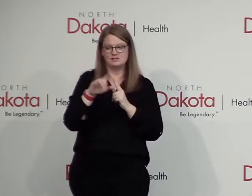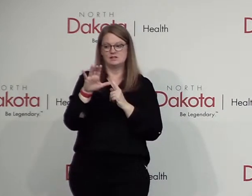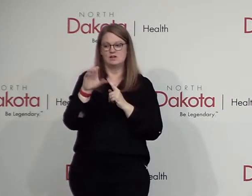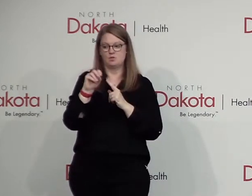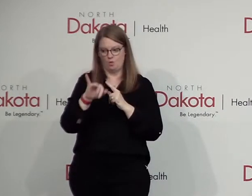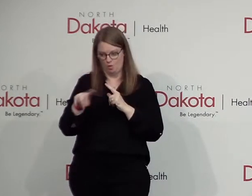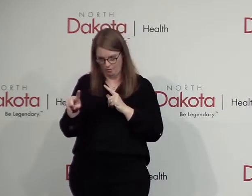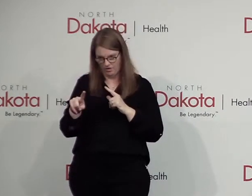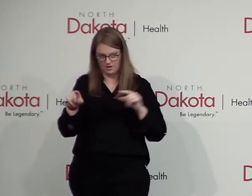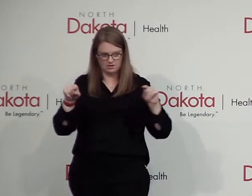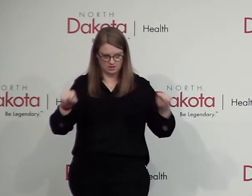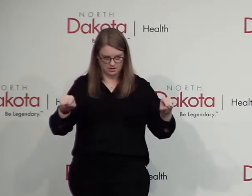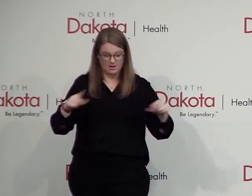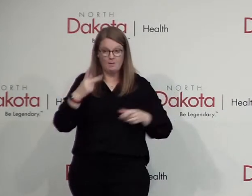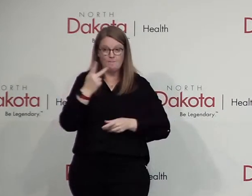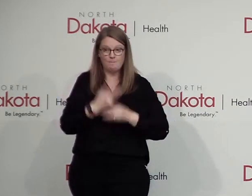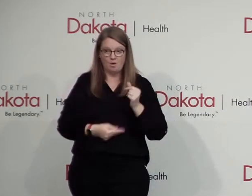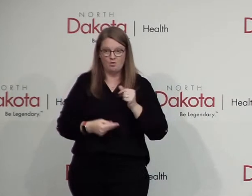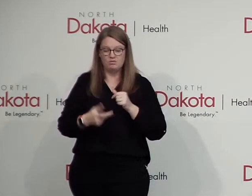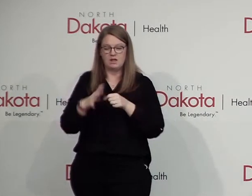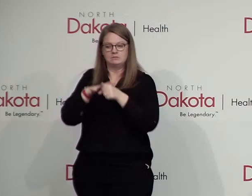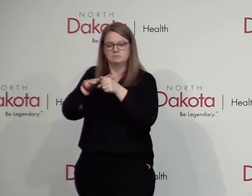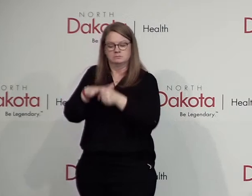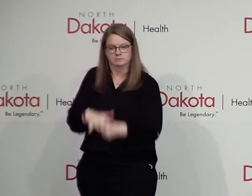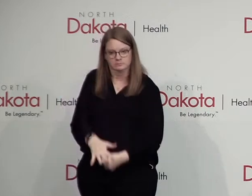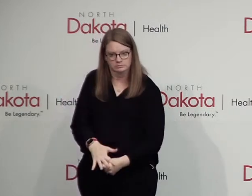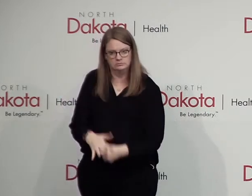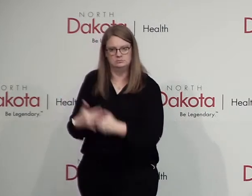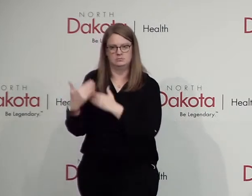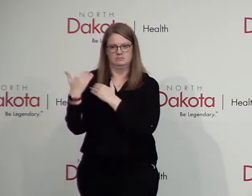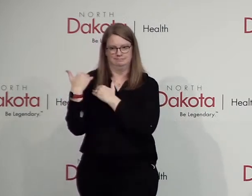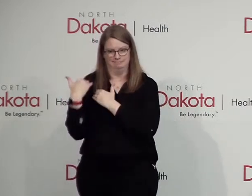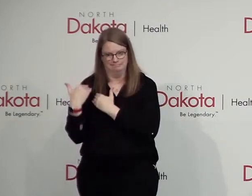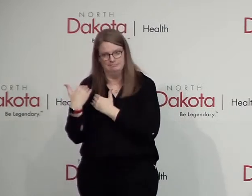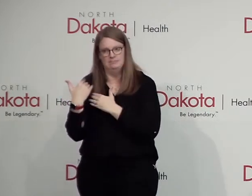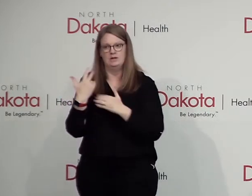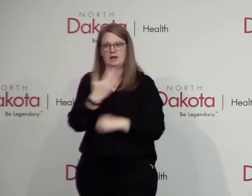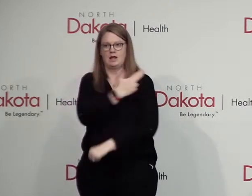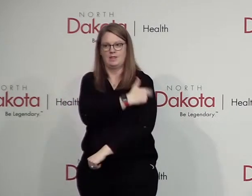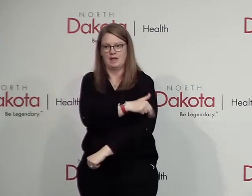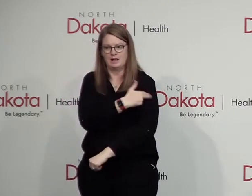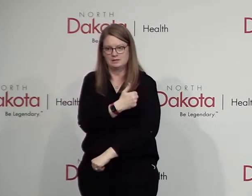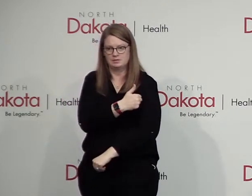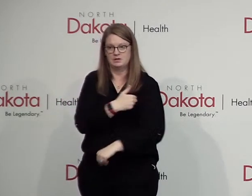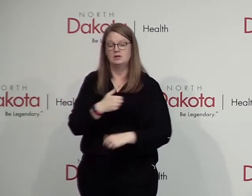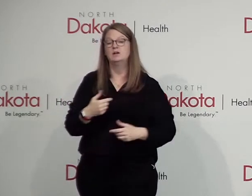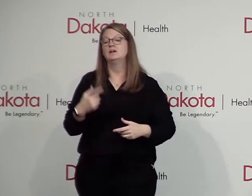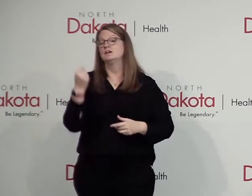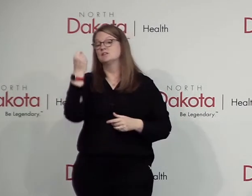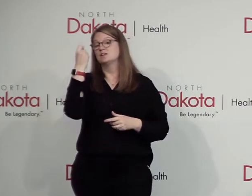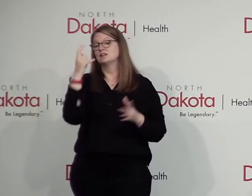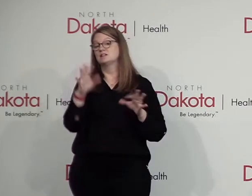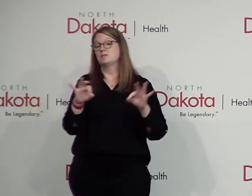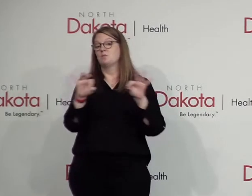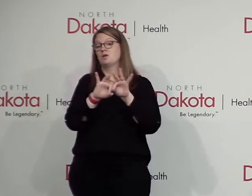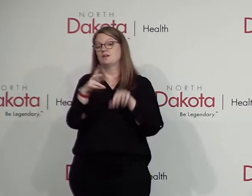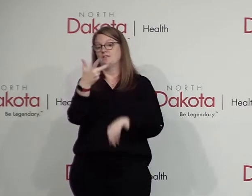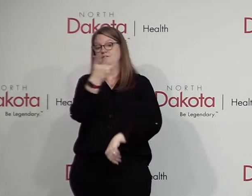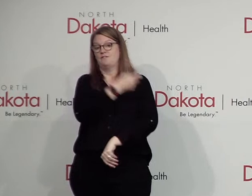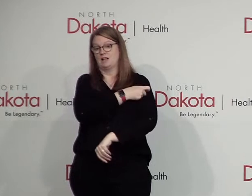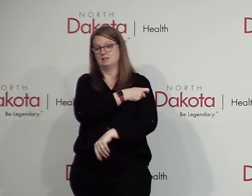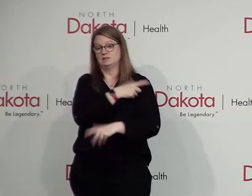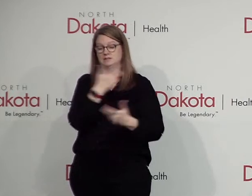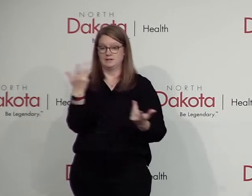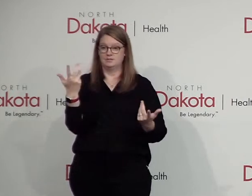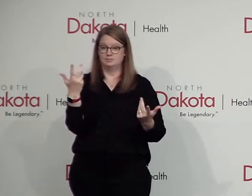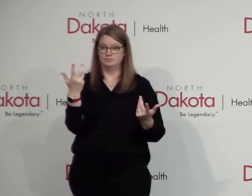cases stretching our hospital capacity. And so that's why it's important to be vaccinated, and then also consider other